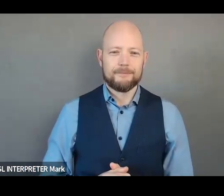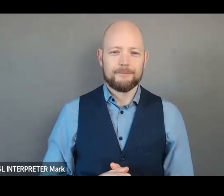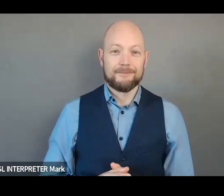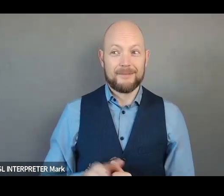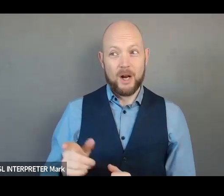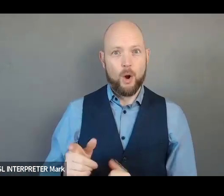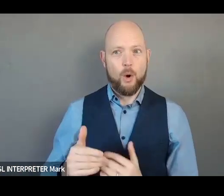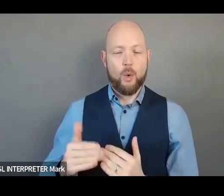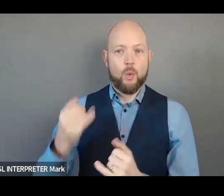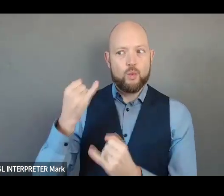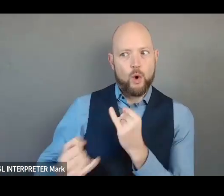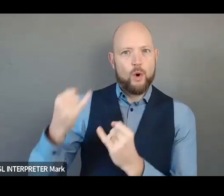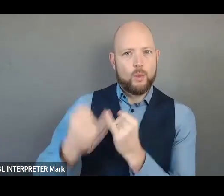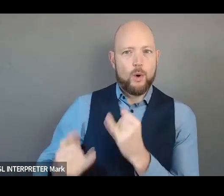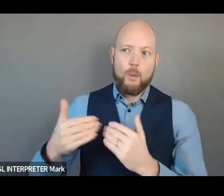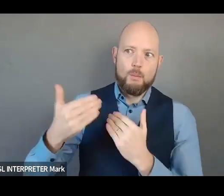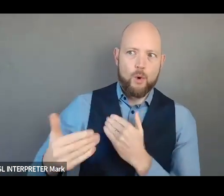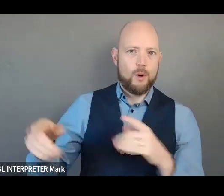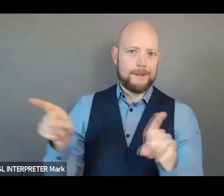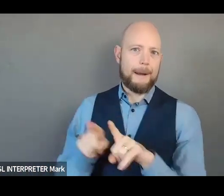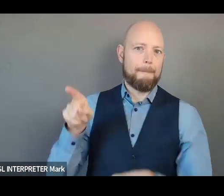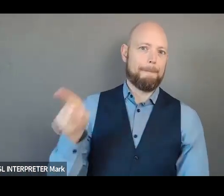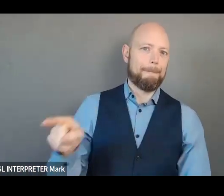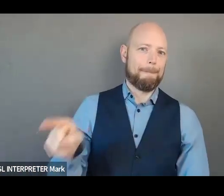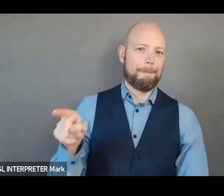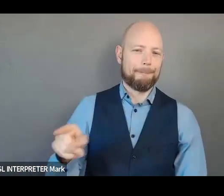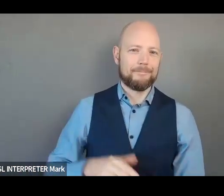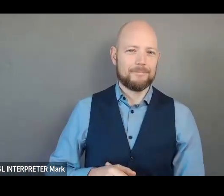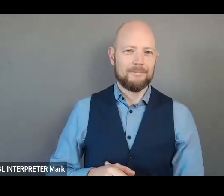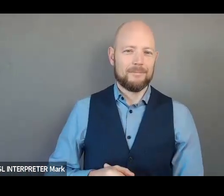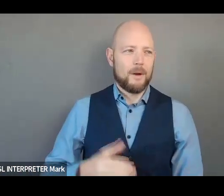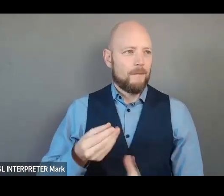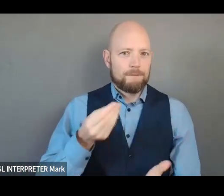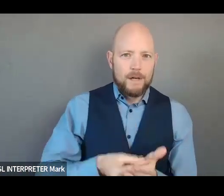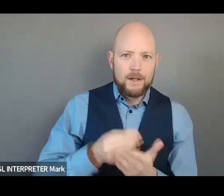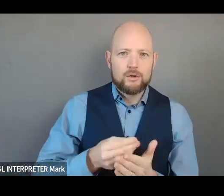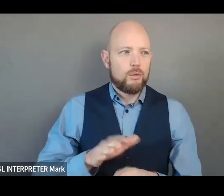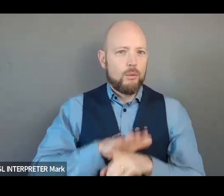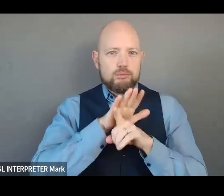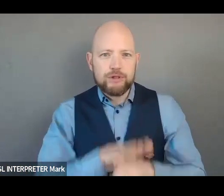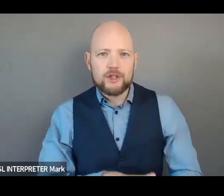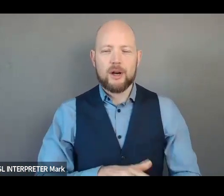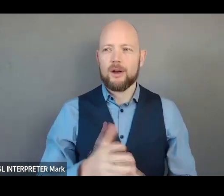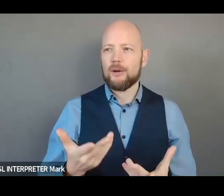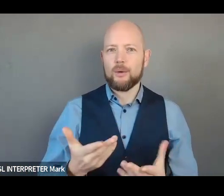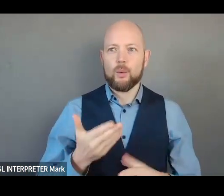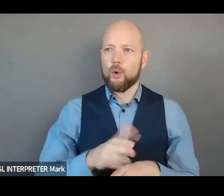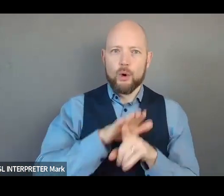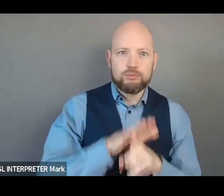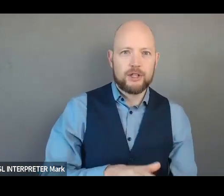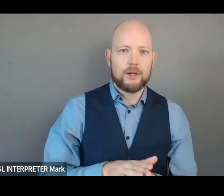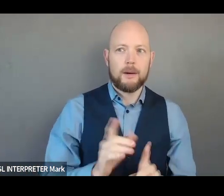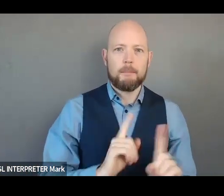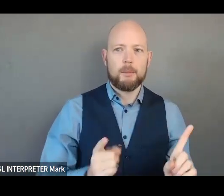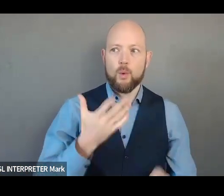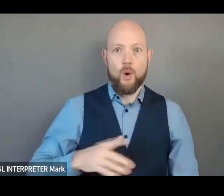increasing as we see increasing financial pressure on the sector. The pressure to meet all of these norms is increasing as well.